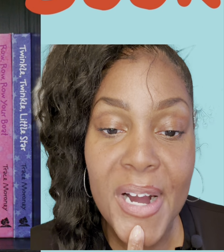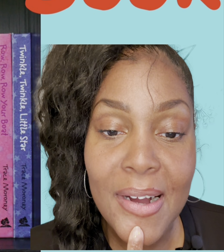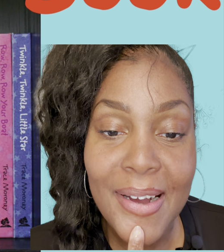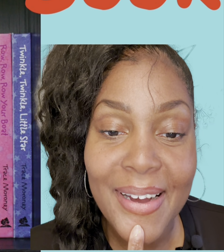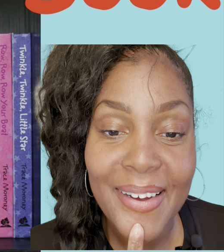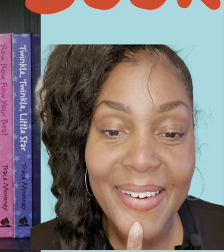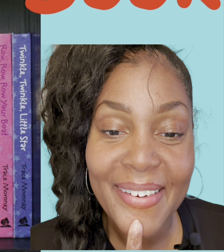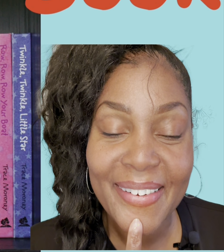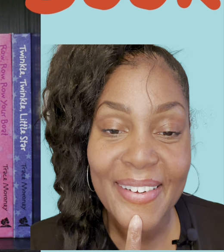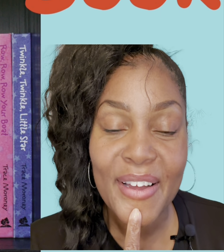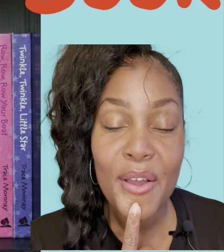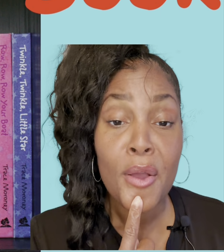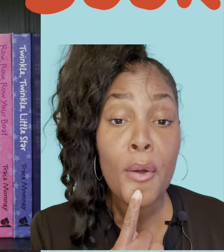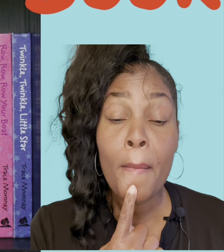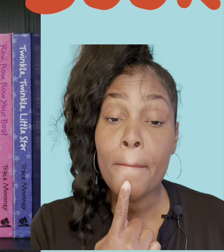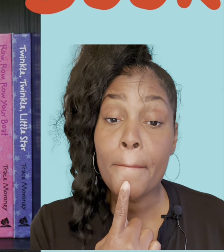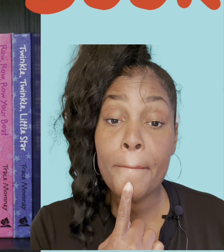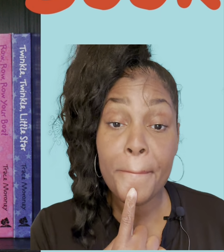Book.